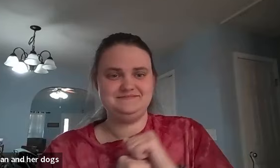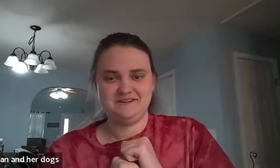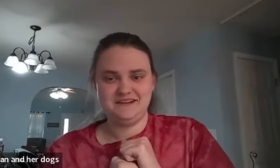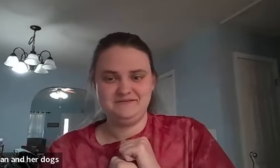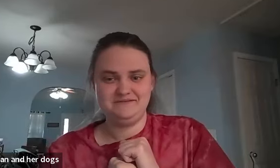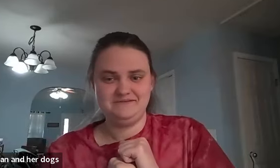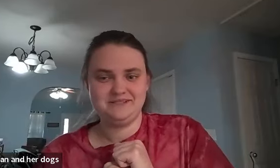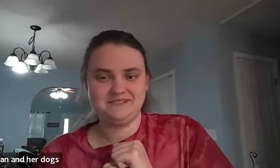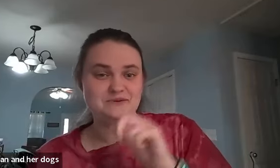All right, once more.